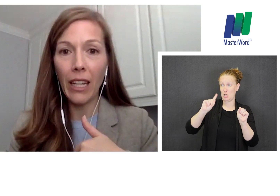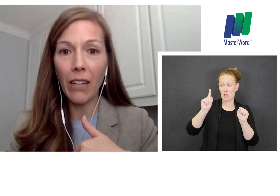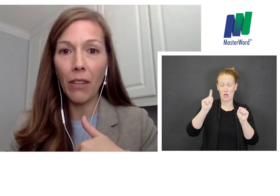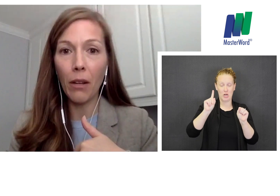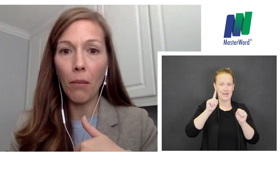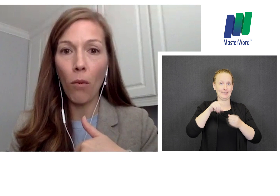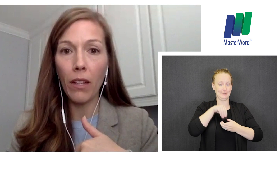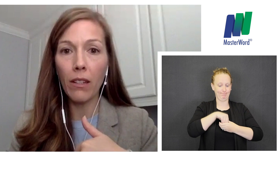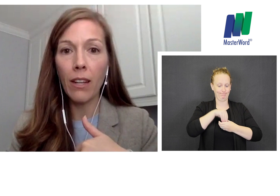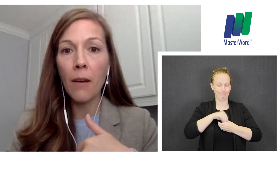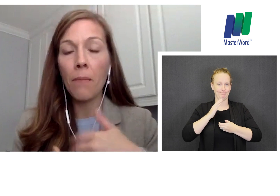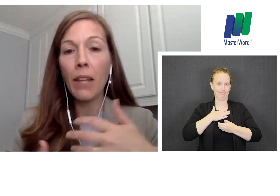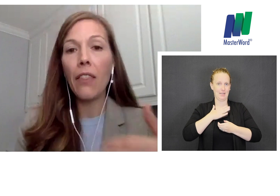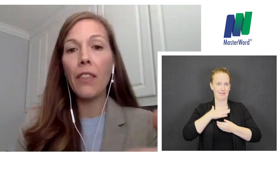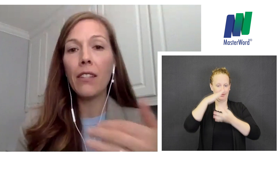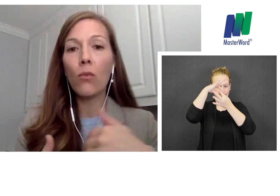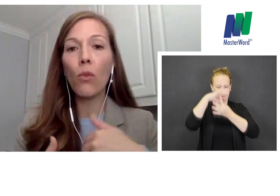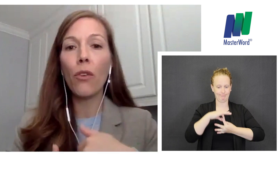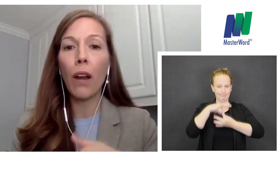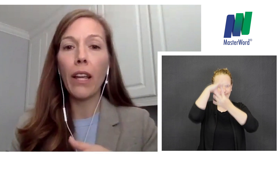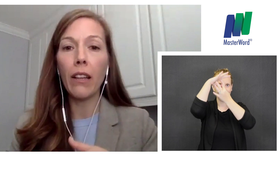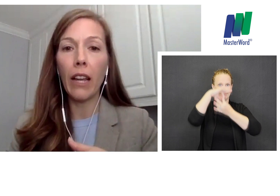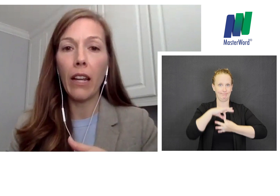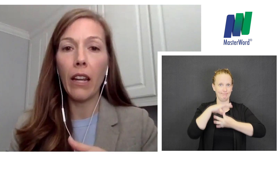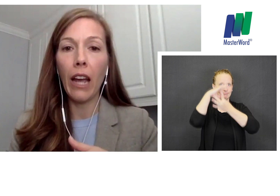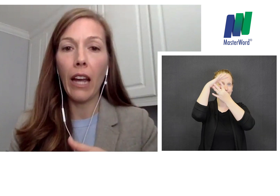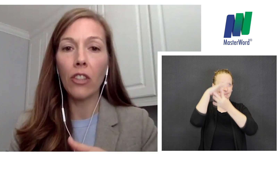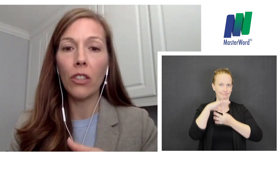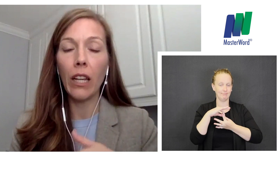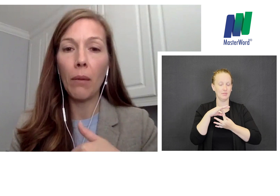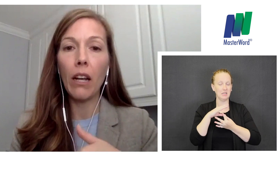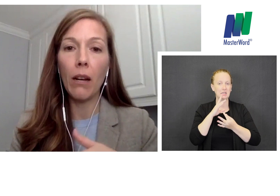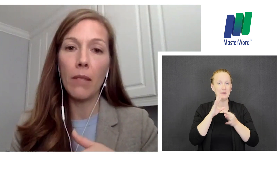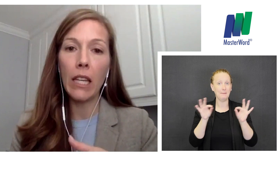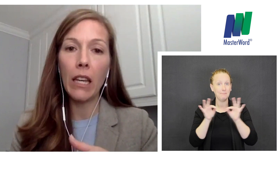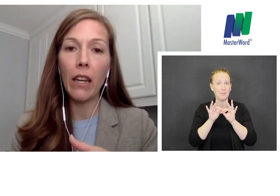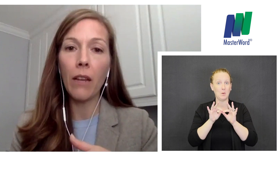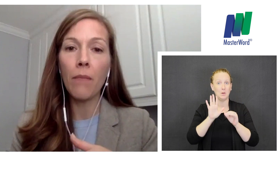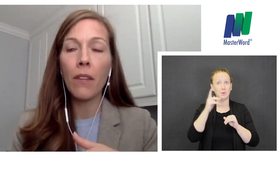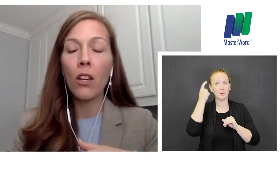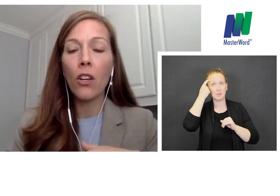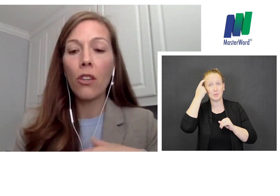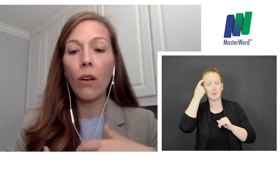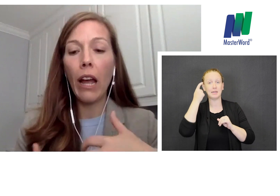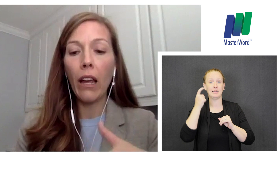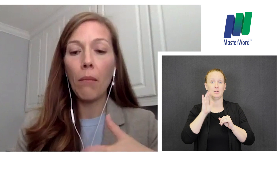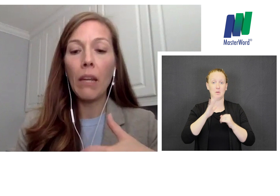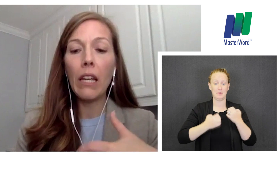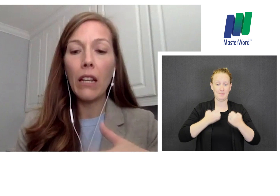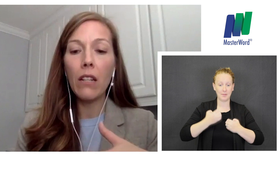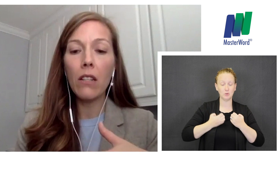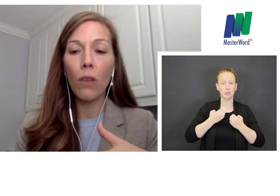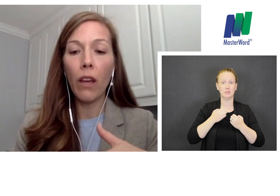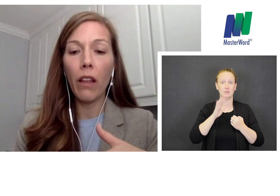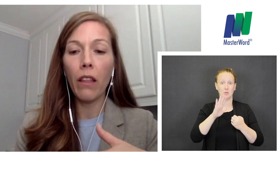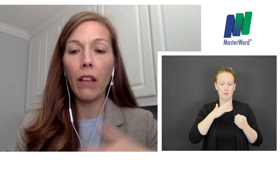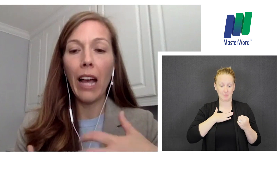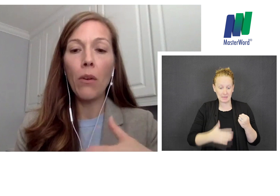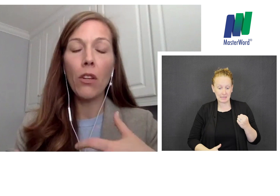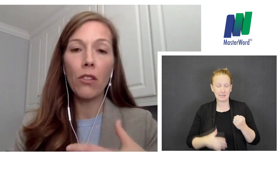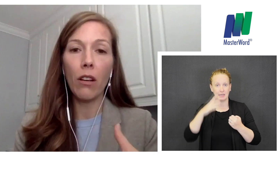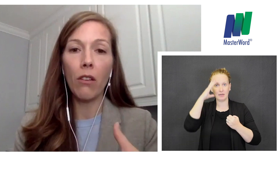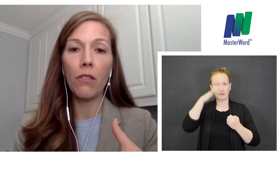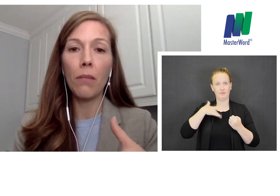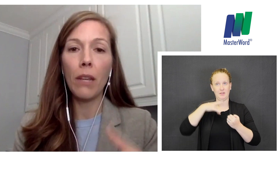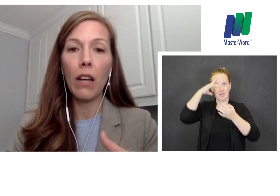in any given moment. And this is where the regulating actually becomes key. So it begins with